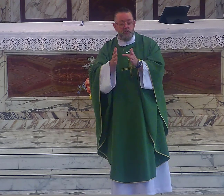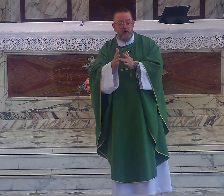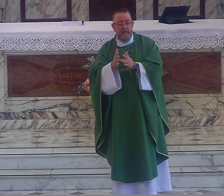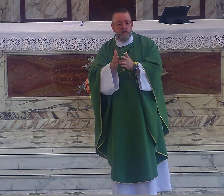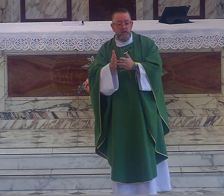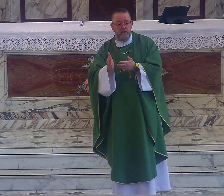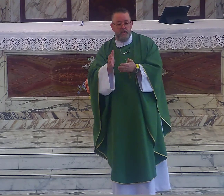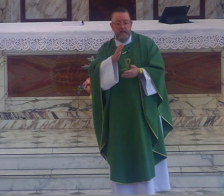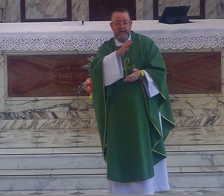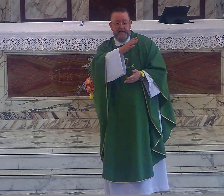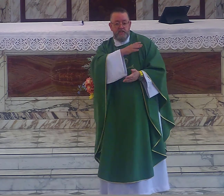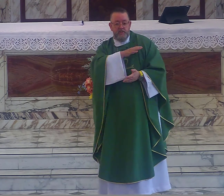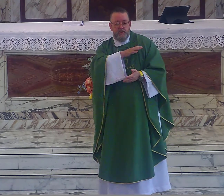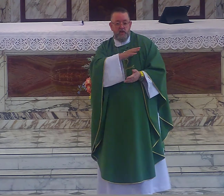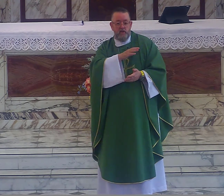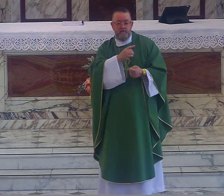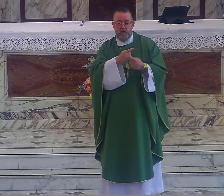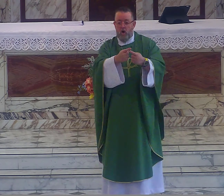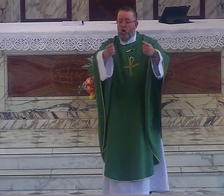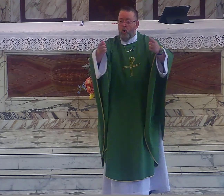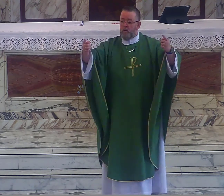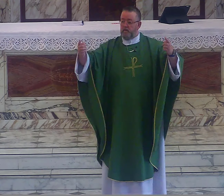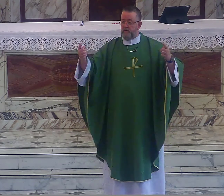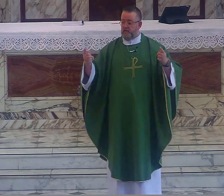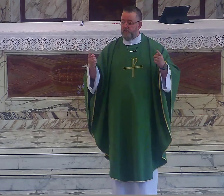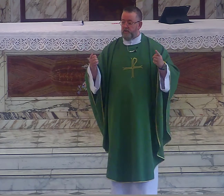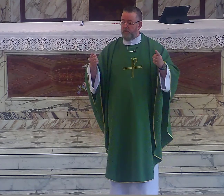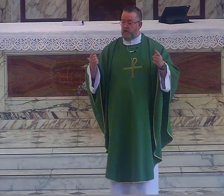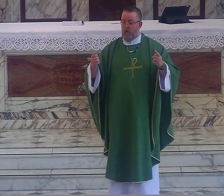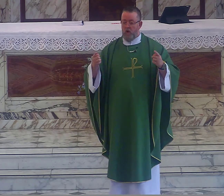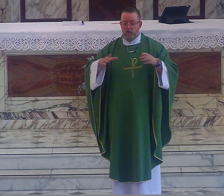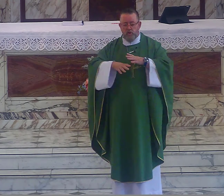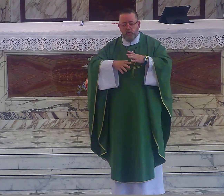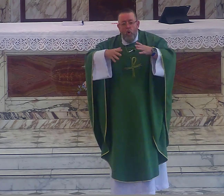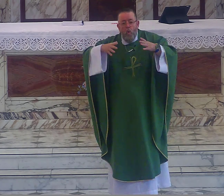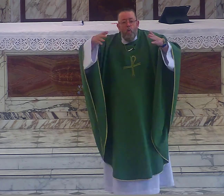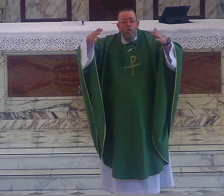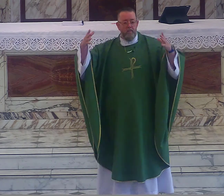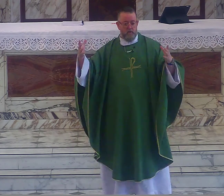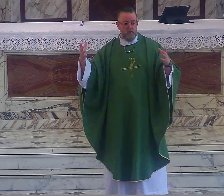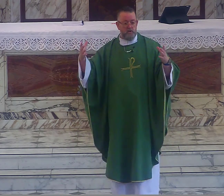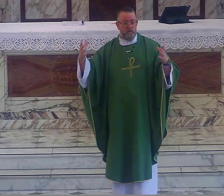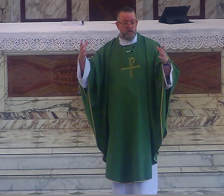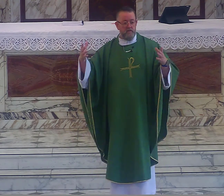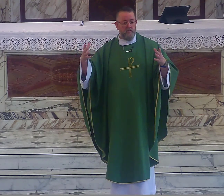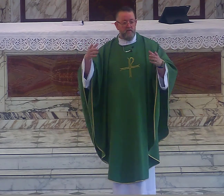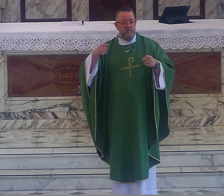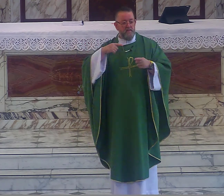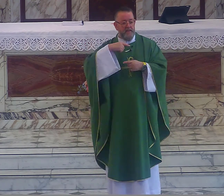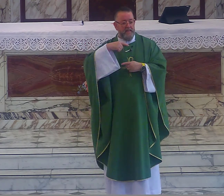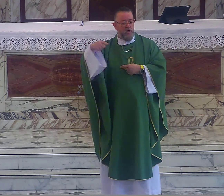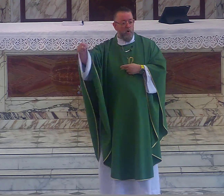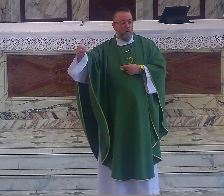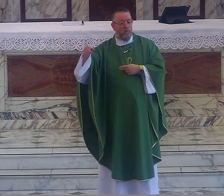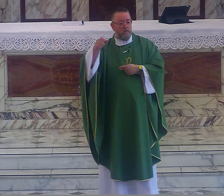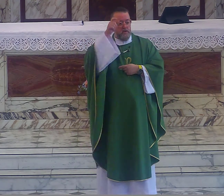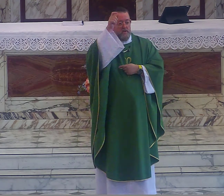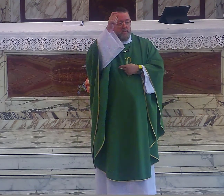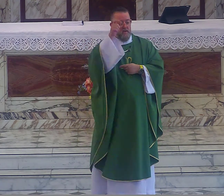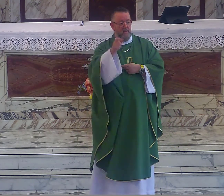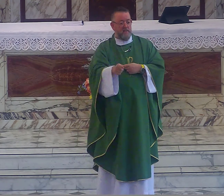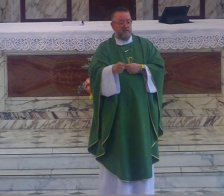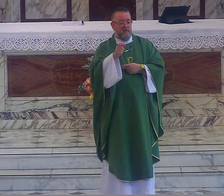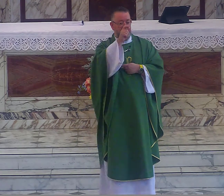And Jesus, he serves all of us so much that he